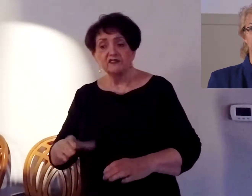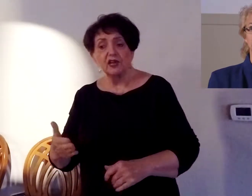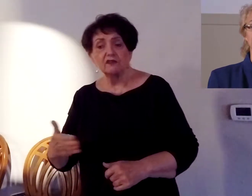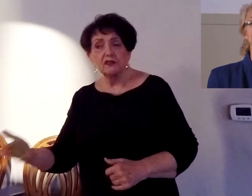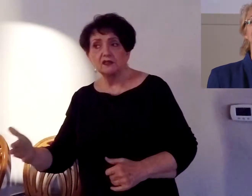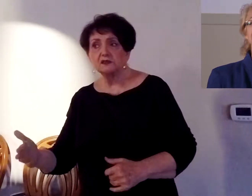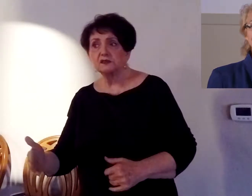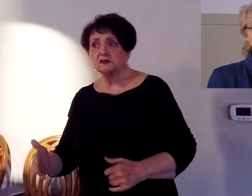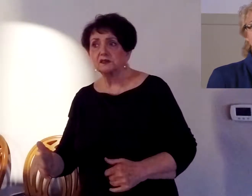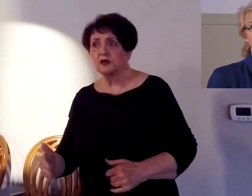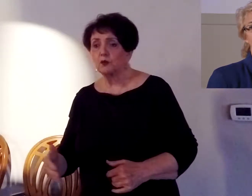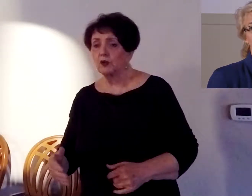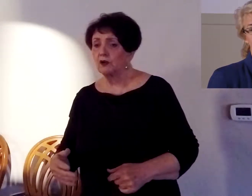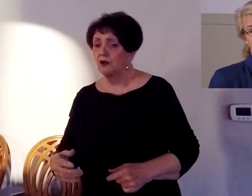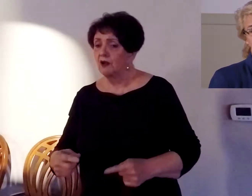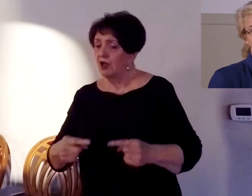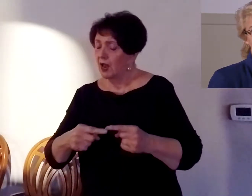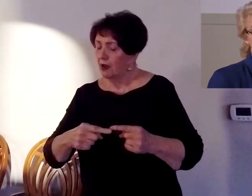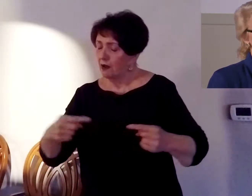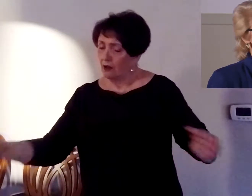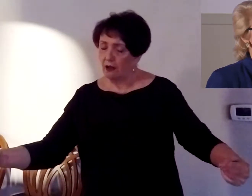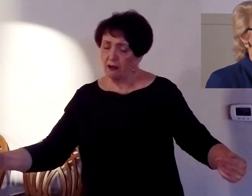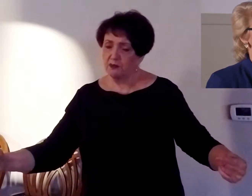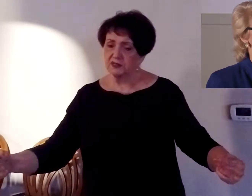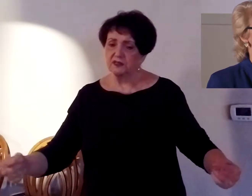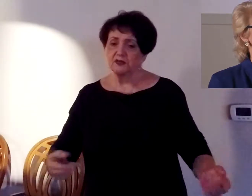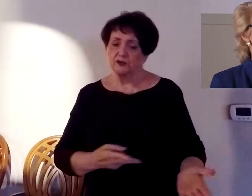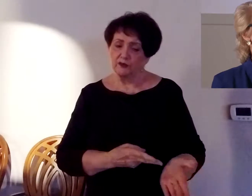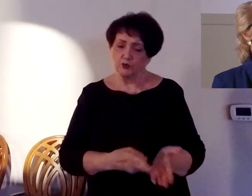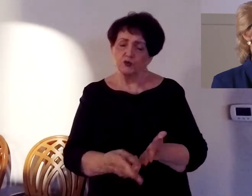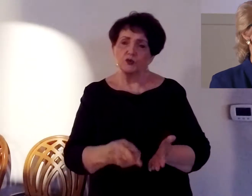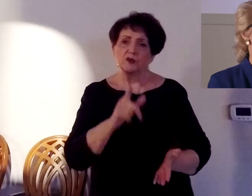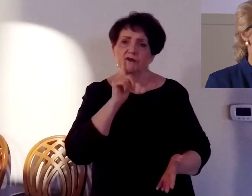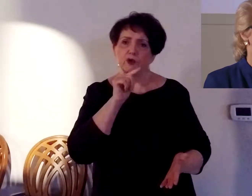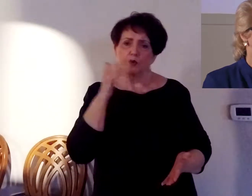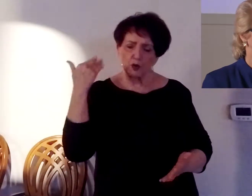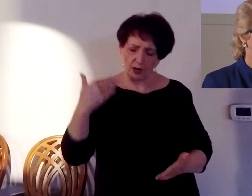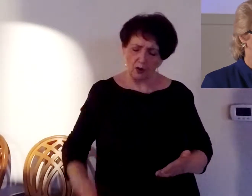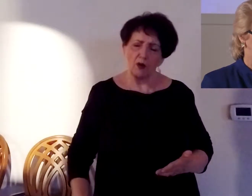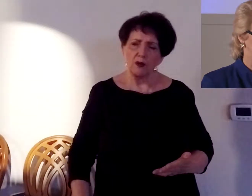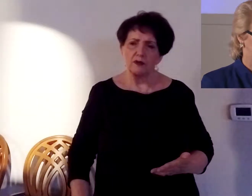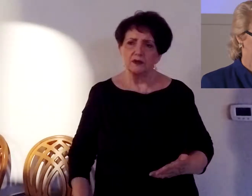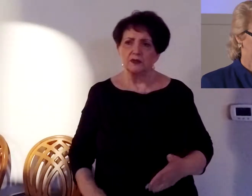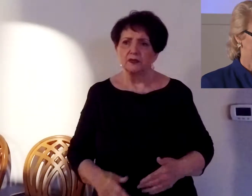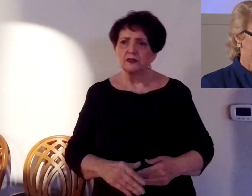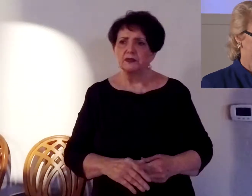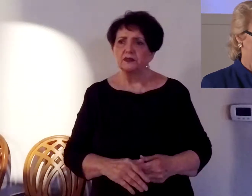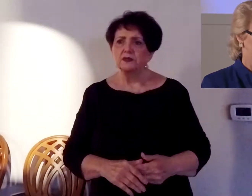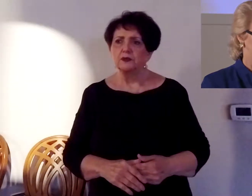were completely counter to the truth of who I knew myself to be.